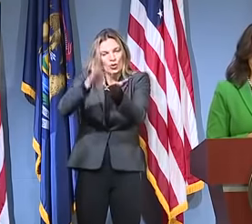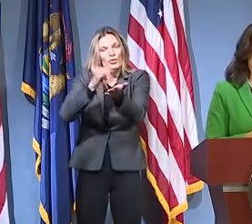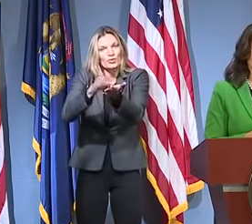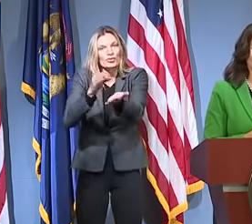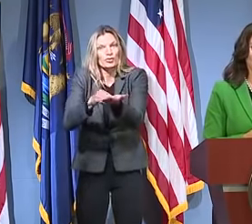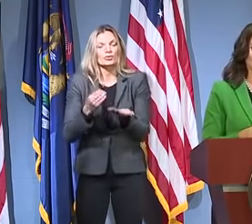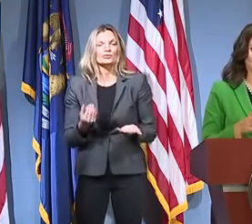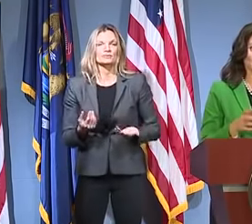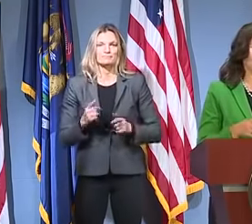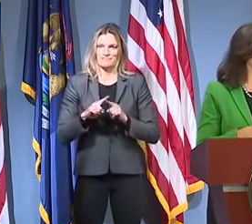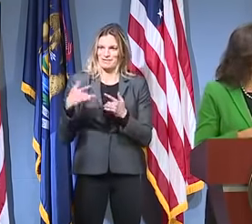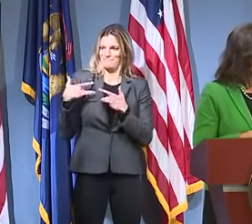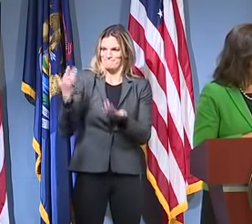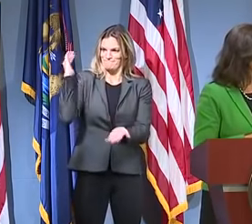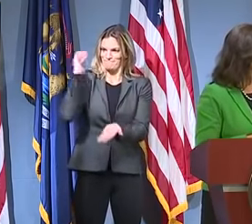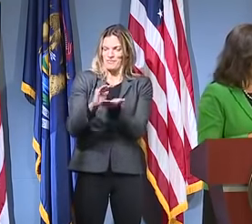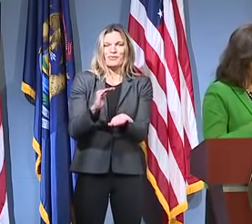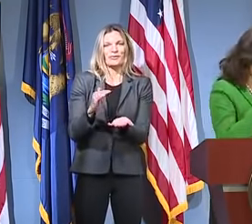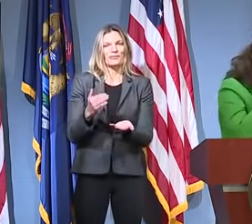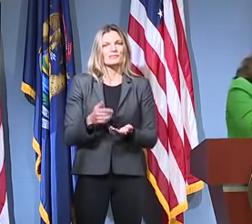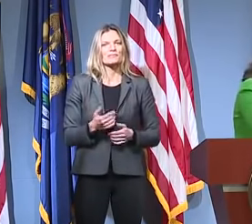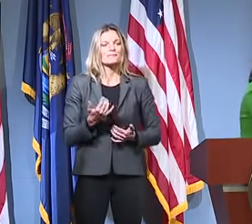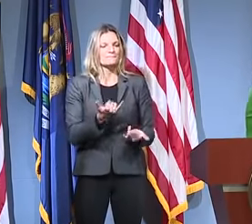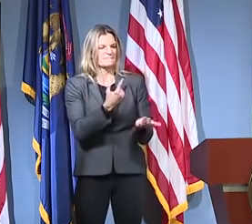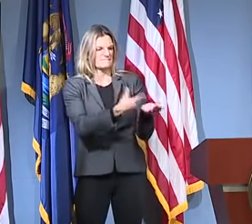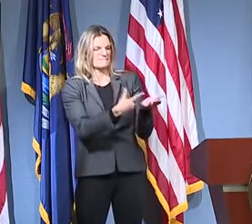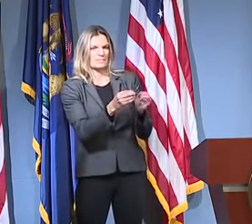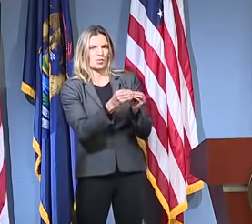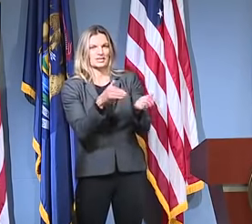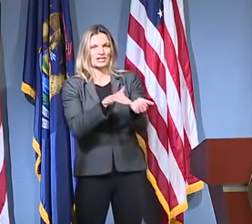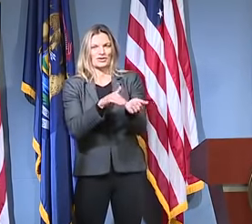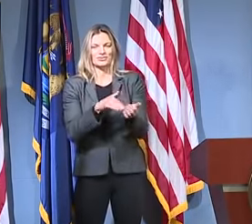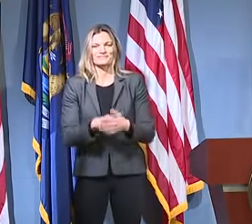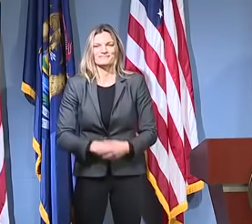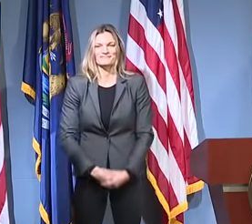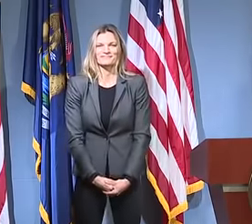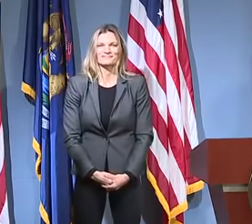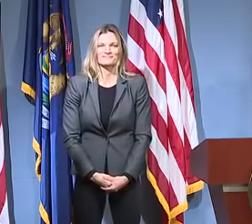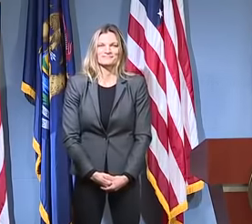like to bring Dr. J up just to talk a little bit more about data.